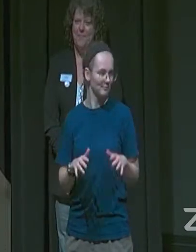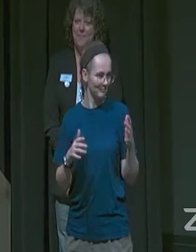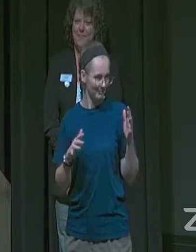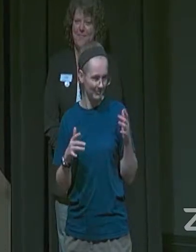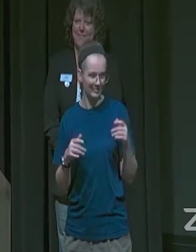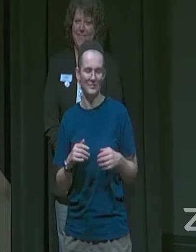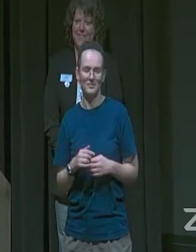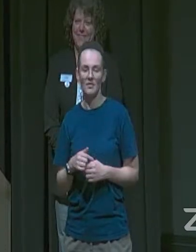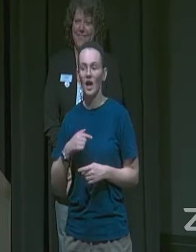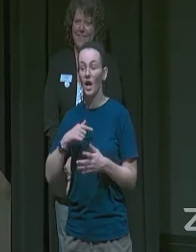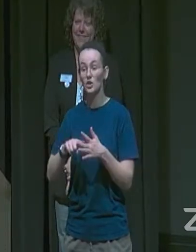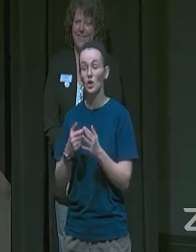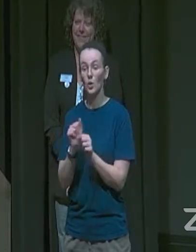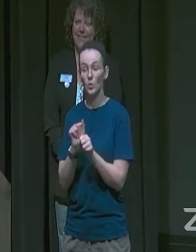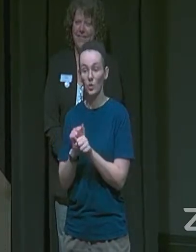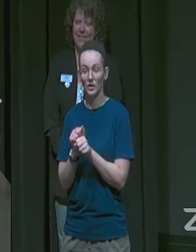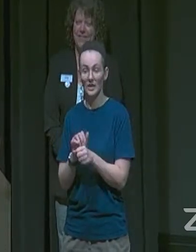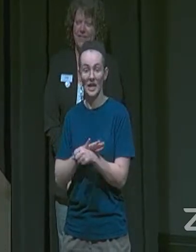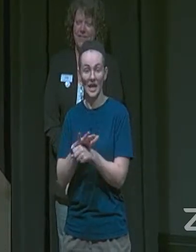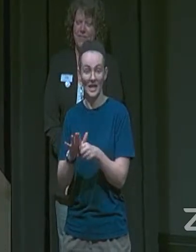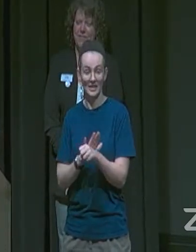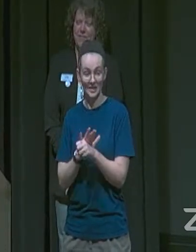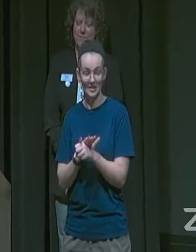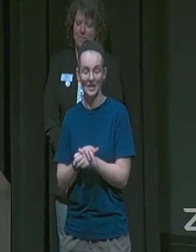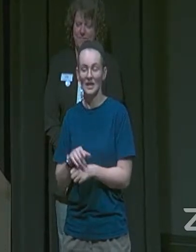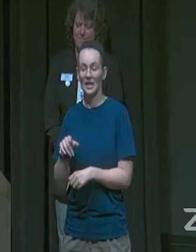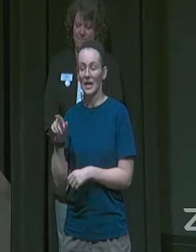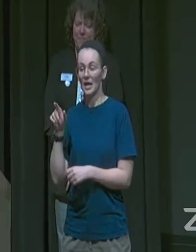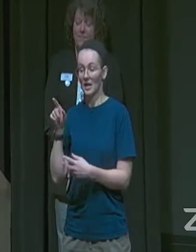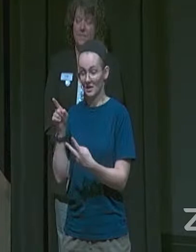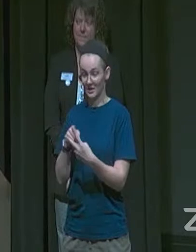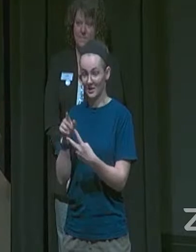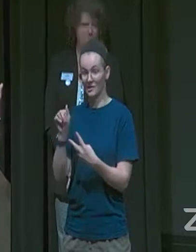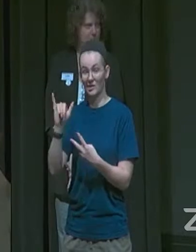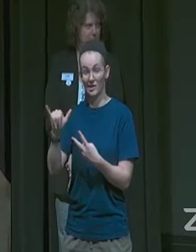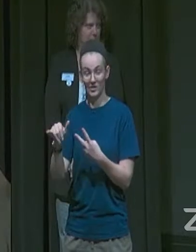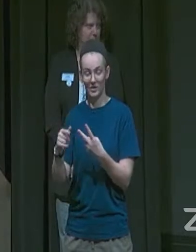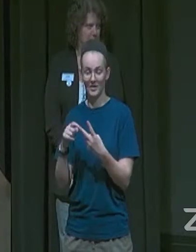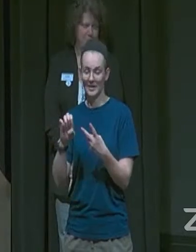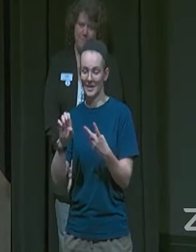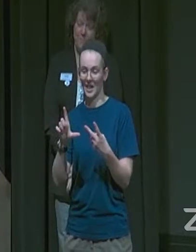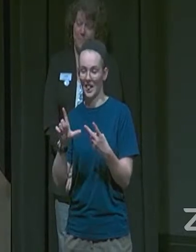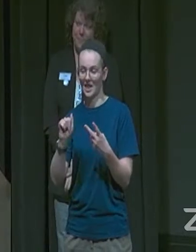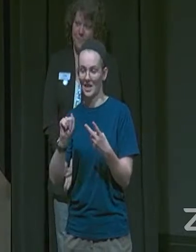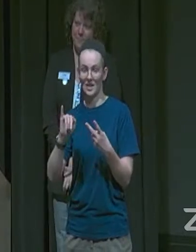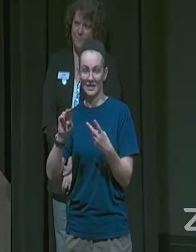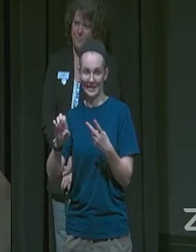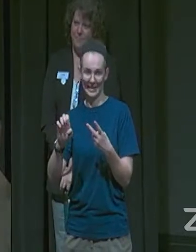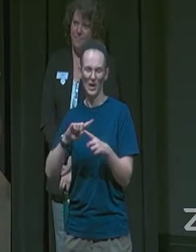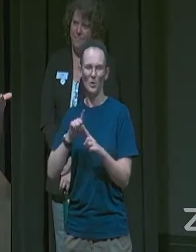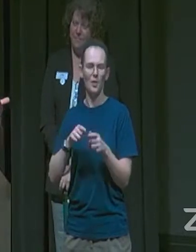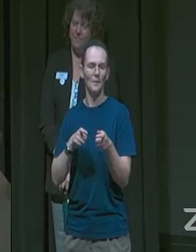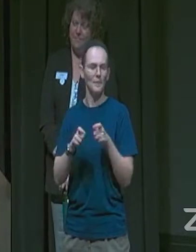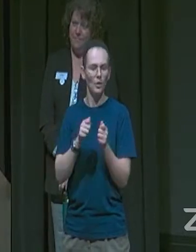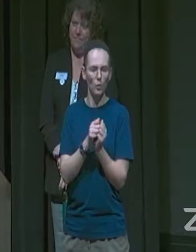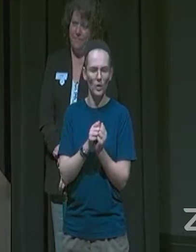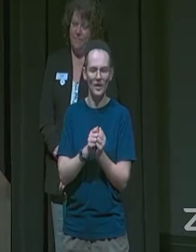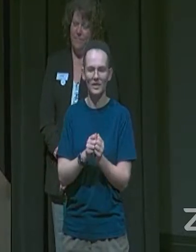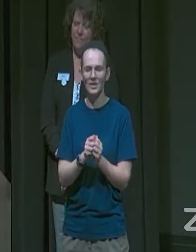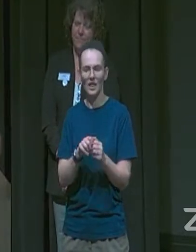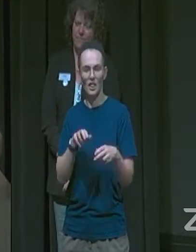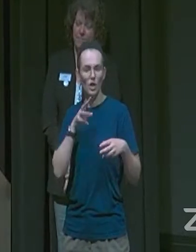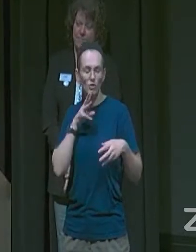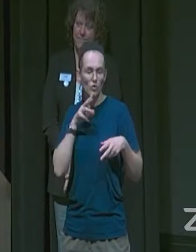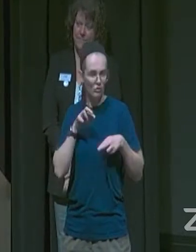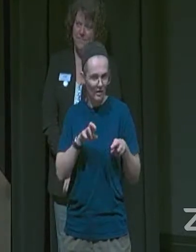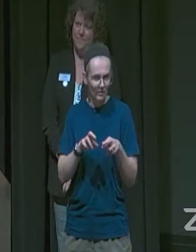started working at the agency, and him and Elaine, when it came to dealing with the Cuyahoga, and Gary as